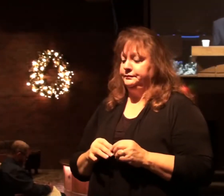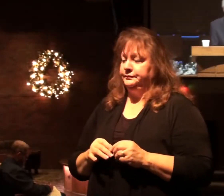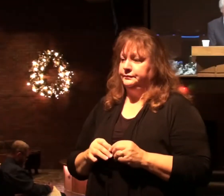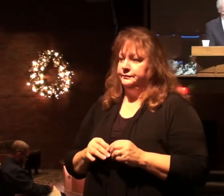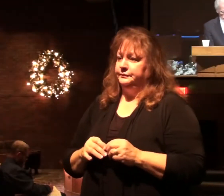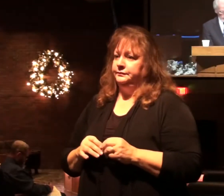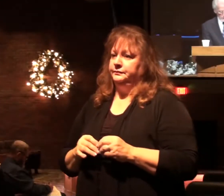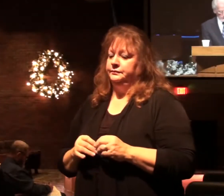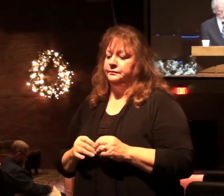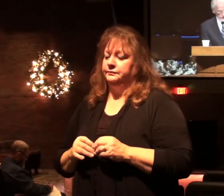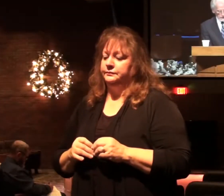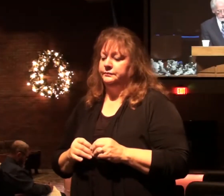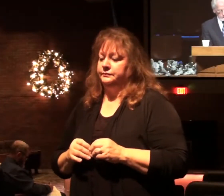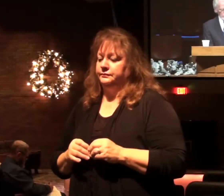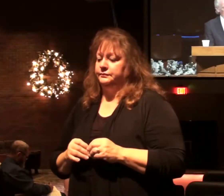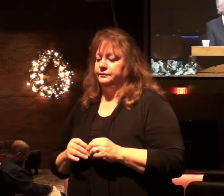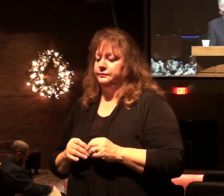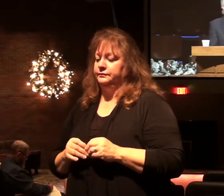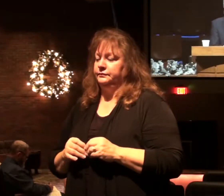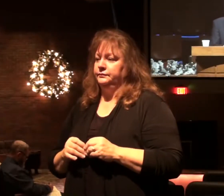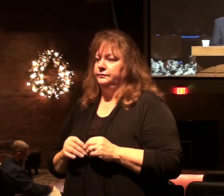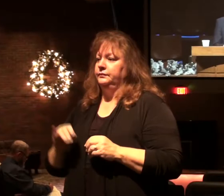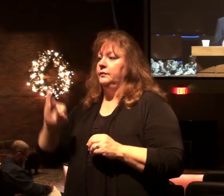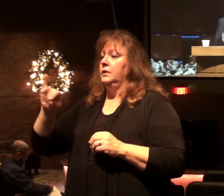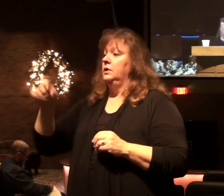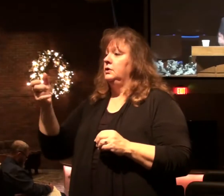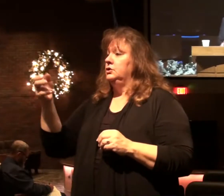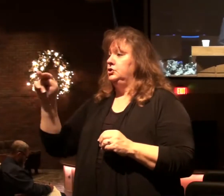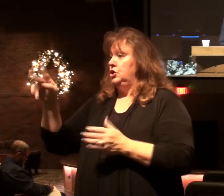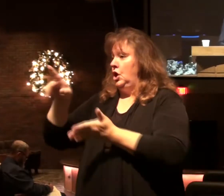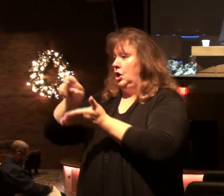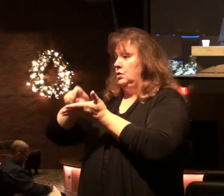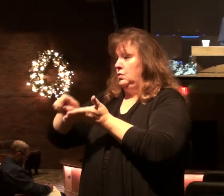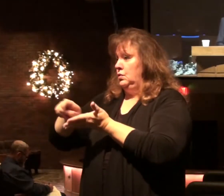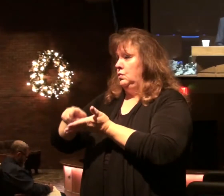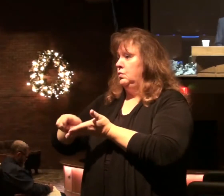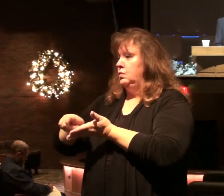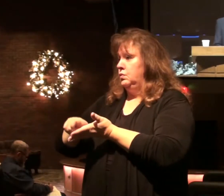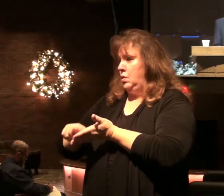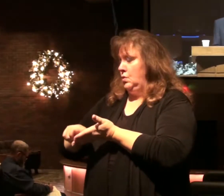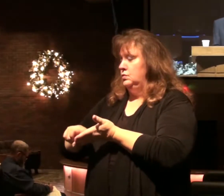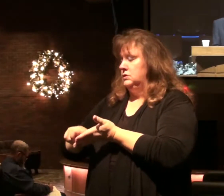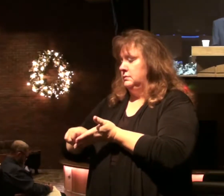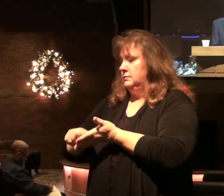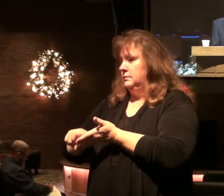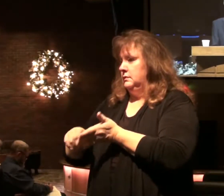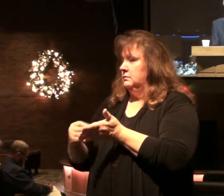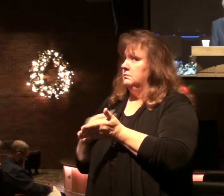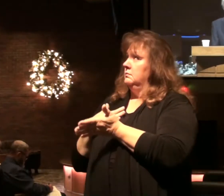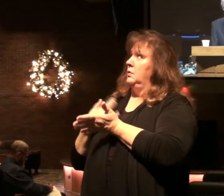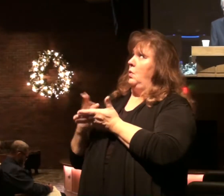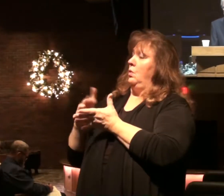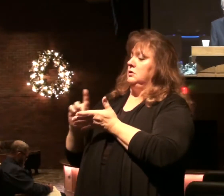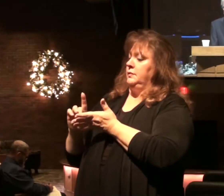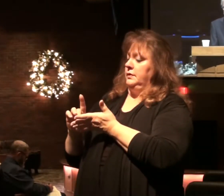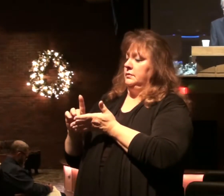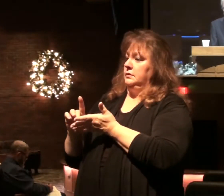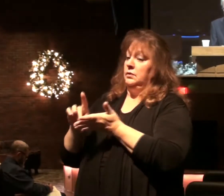Matthew, Mark, Luke, John. The Apostle John, who wrote, under the direction of the Holy Spirit, the book of